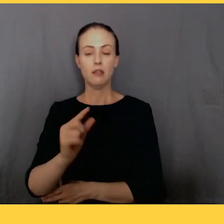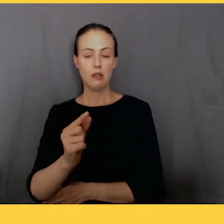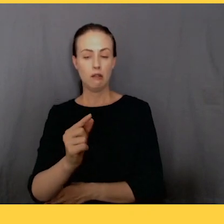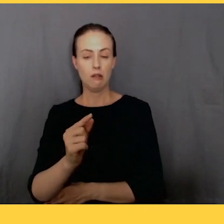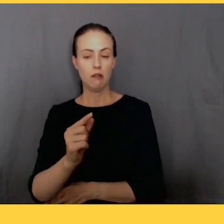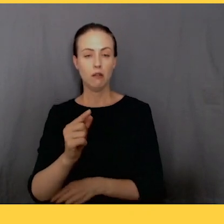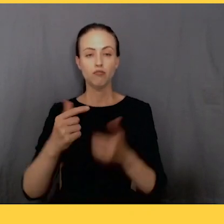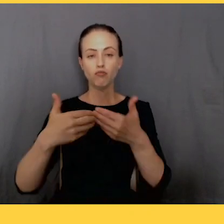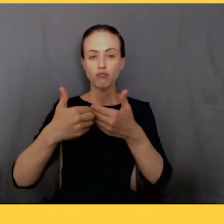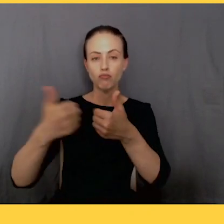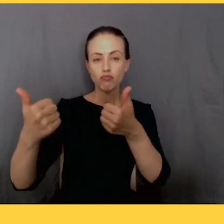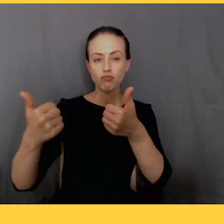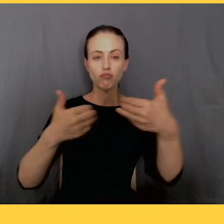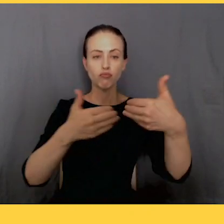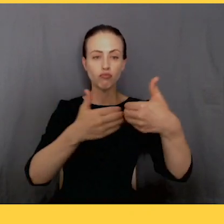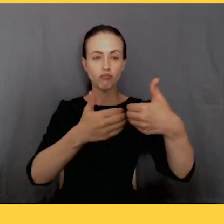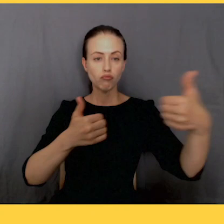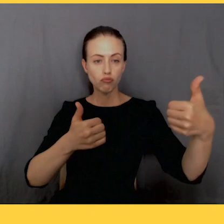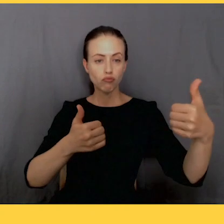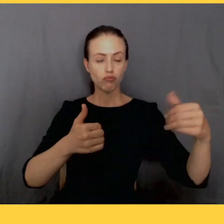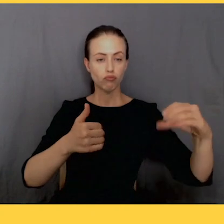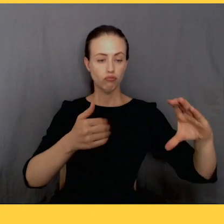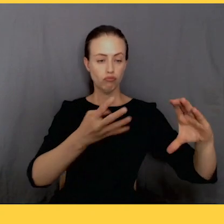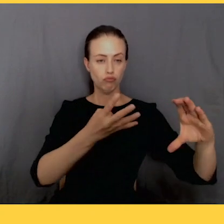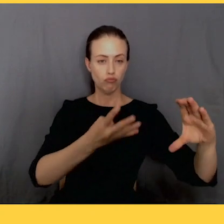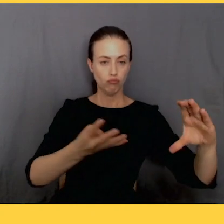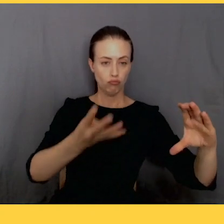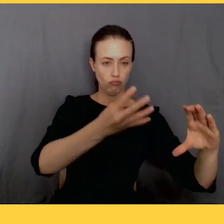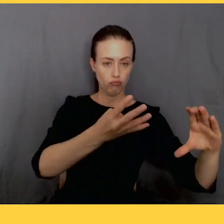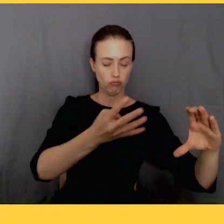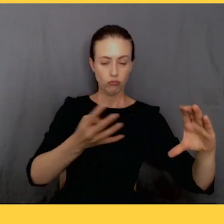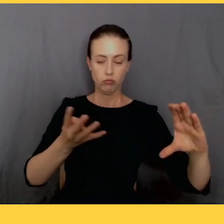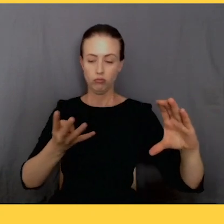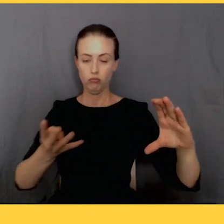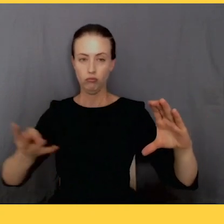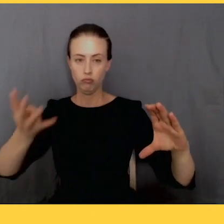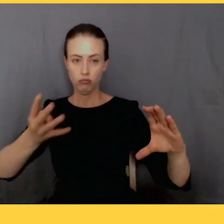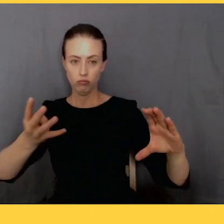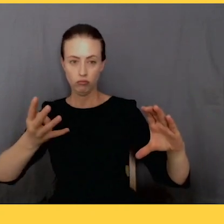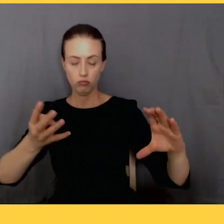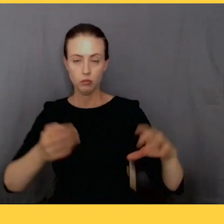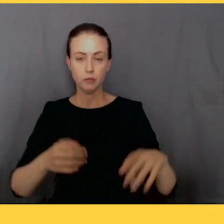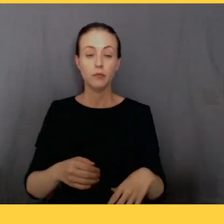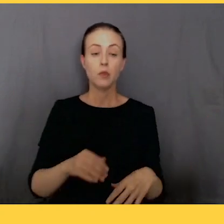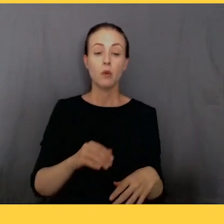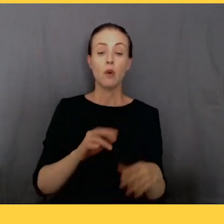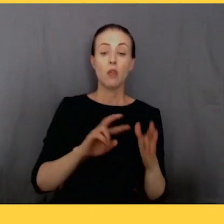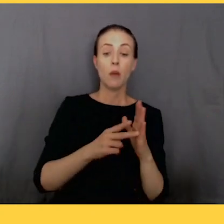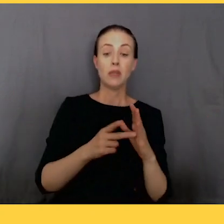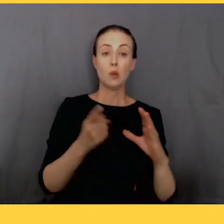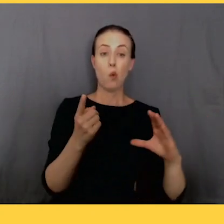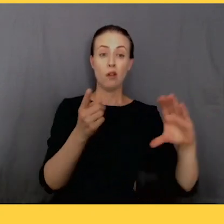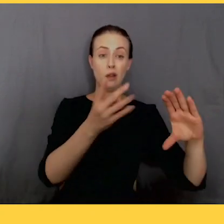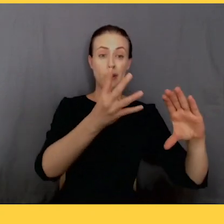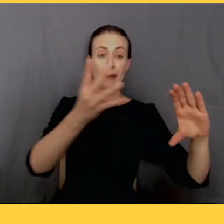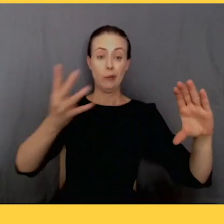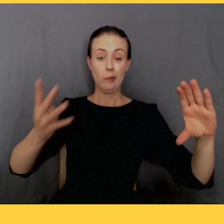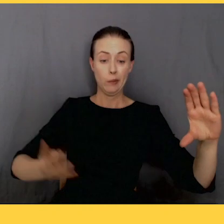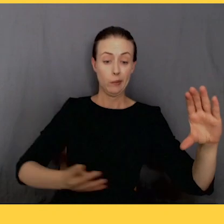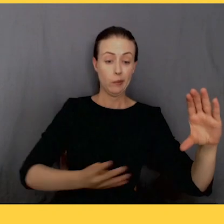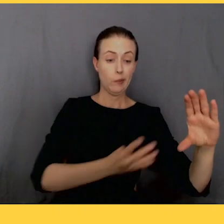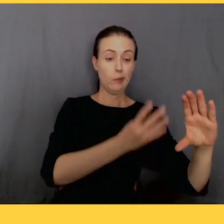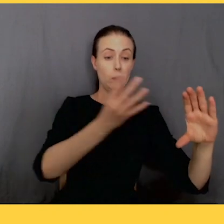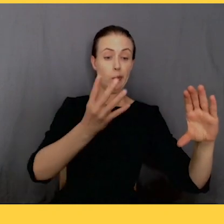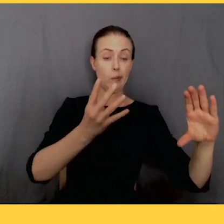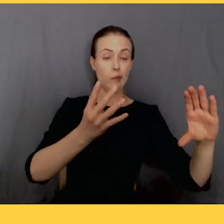hardening effort is adding additional devices that allow us to be able to isolate circuits into smaller portions of that. So by